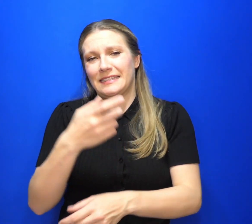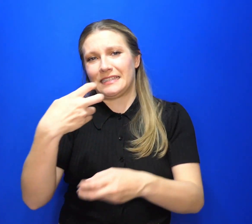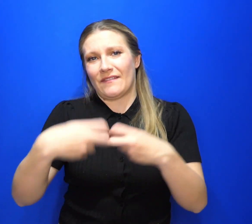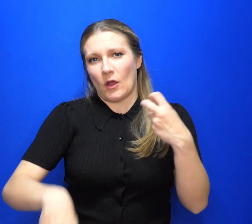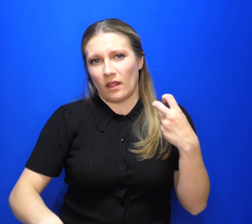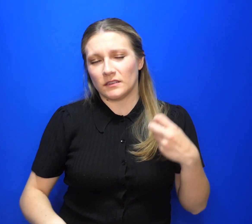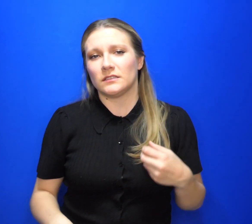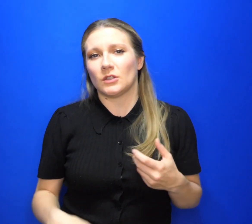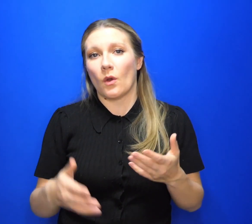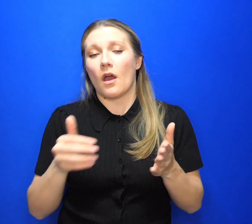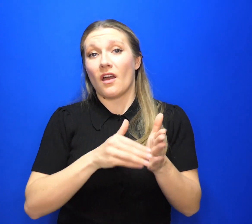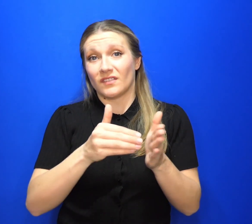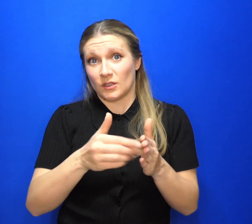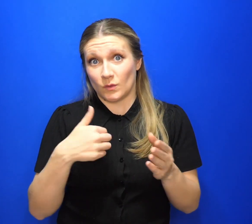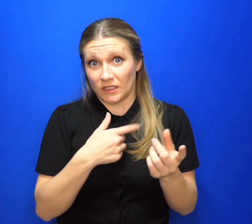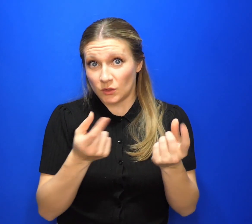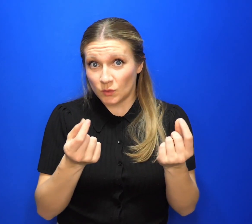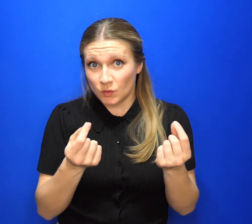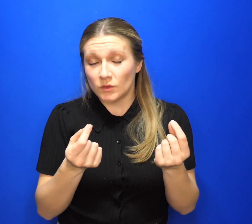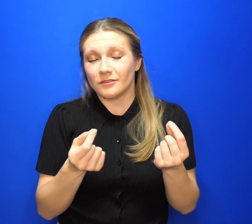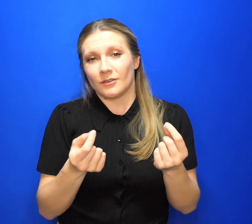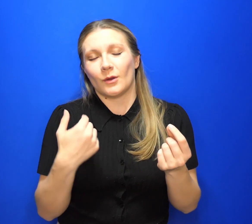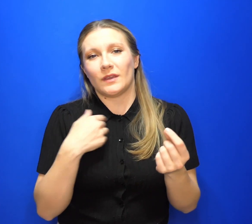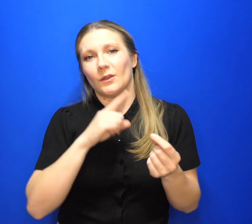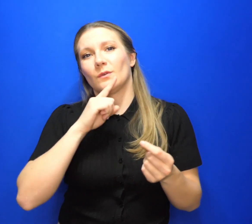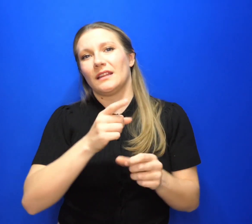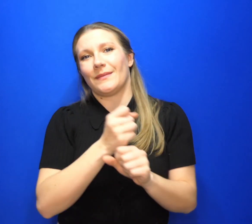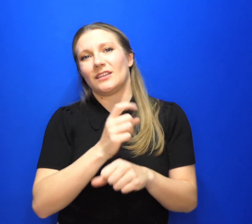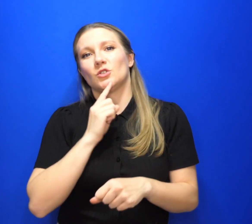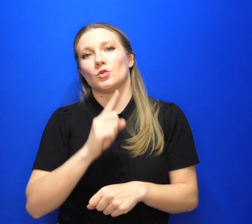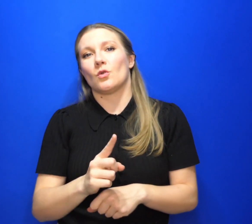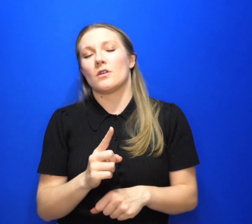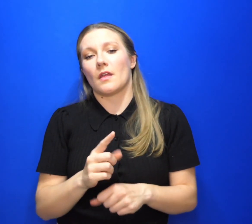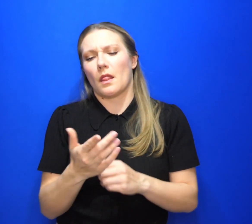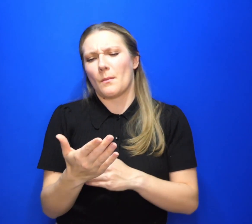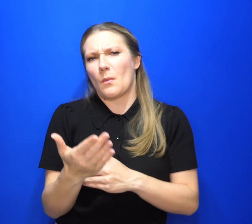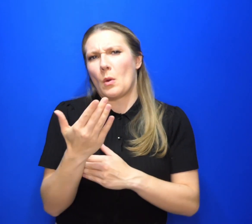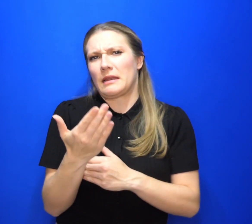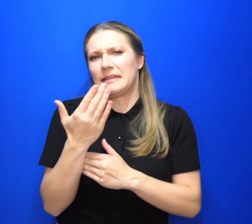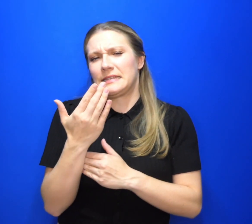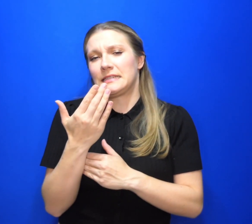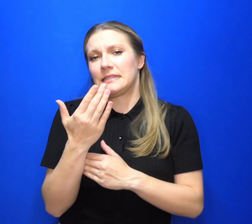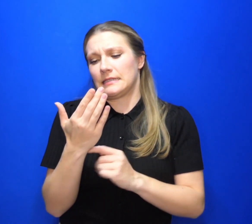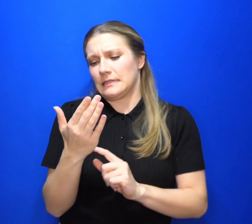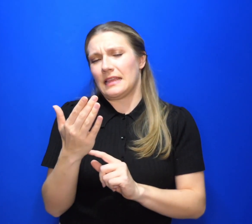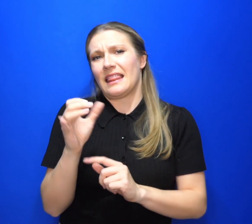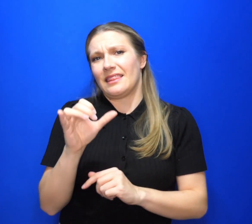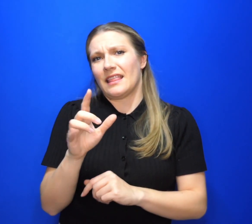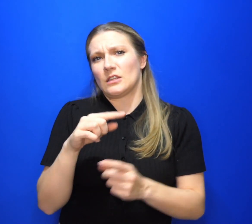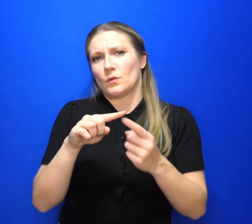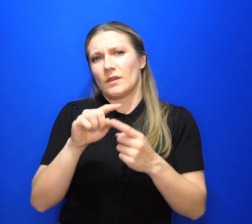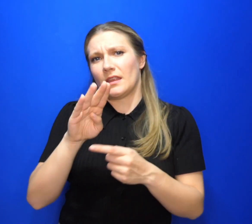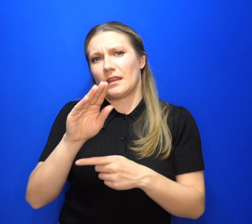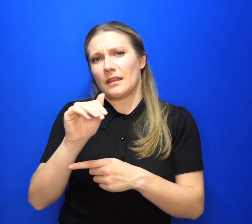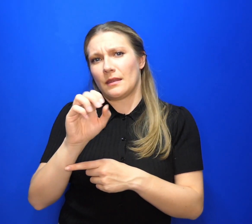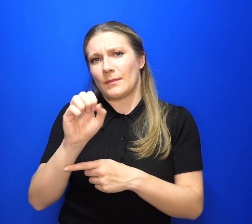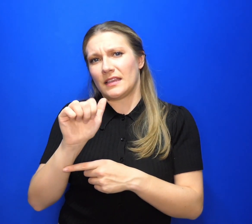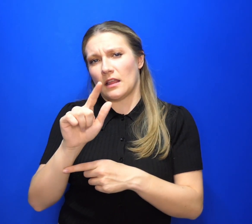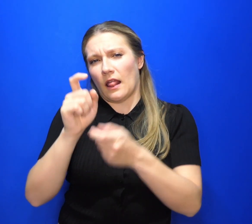make sure that the morning is when the basal is adjusted, assuming that the overnight lows in this case, and assuming it's honeymoon